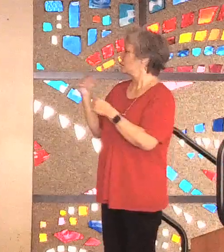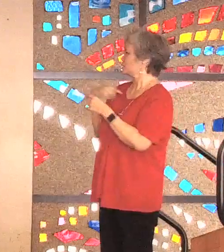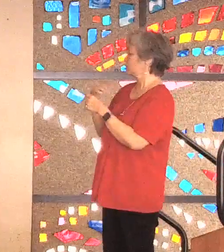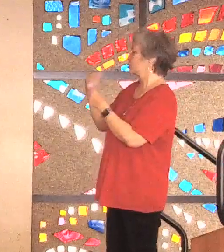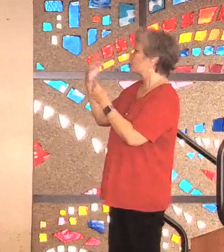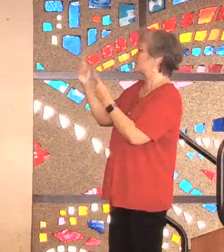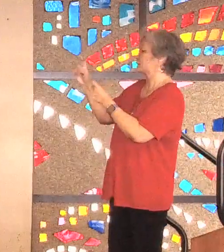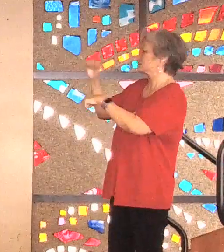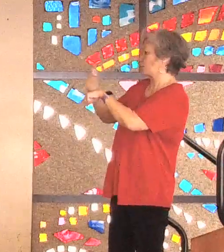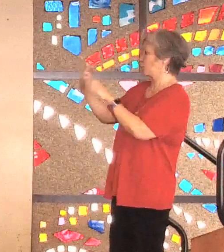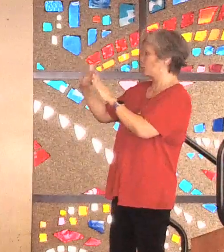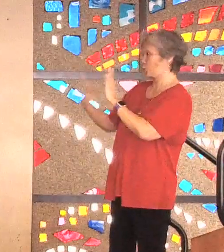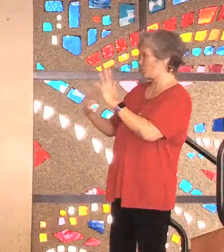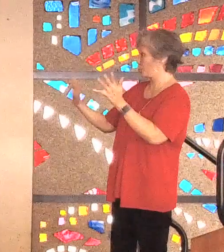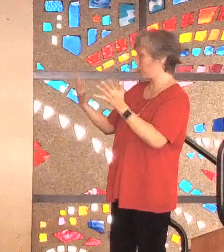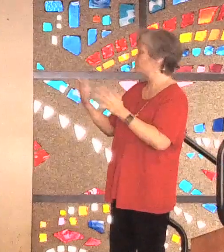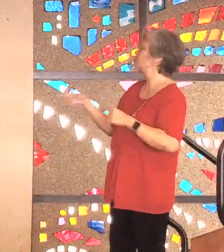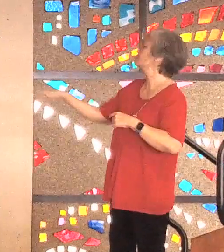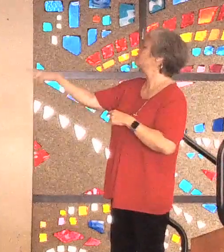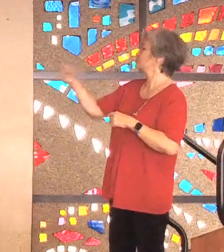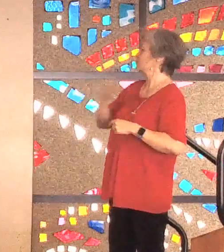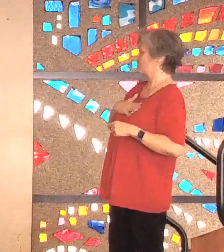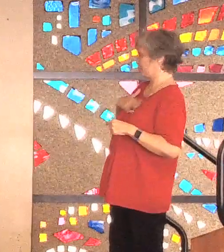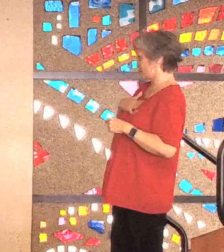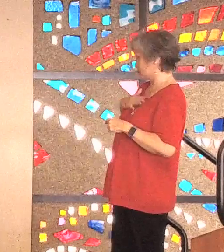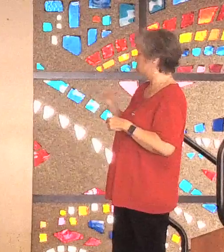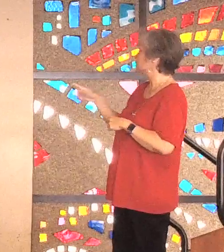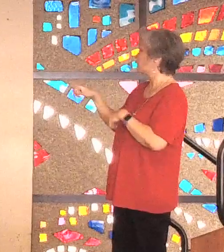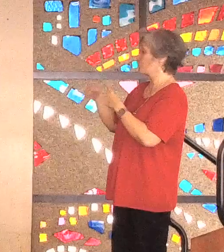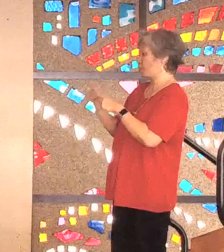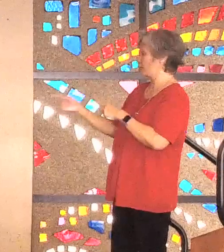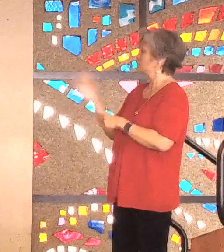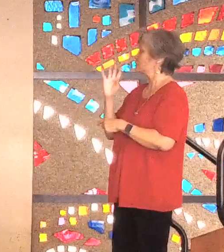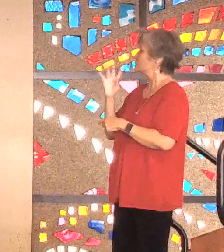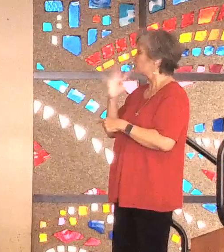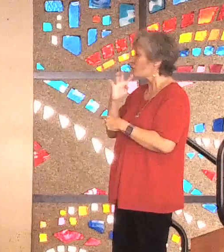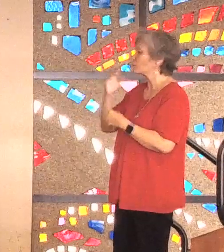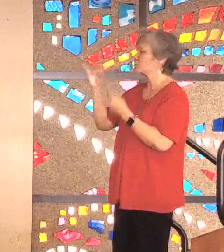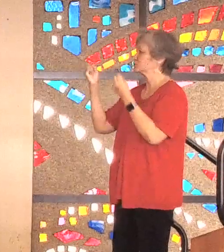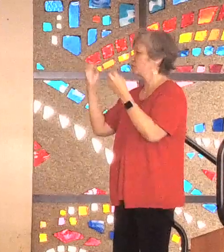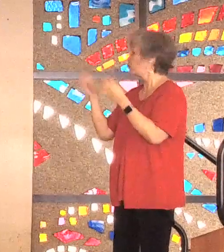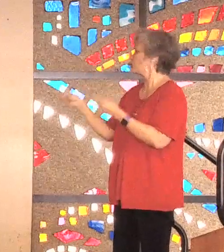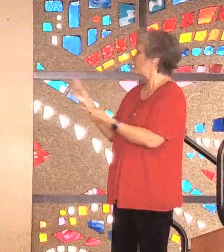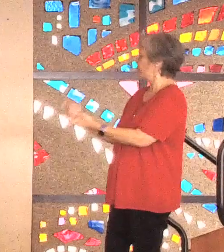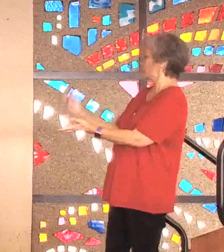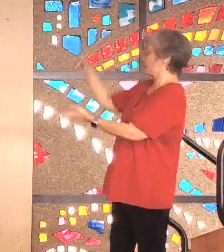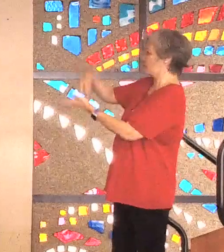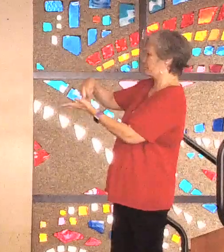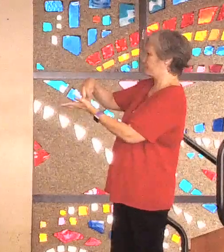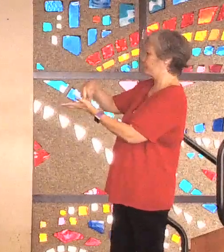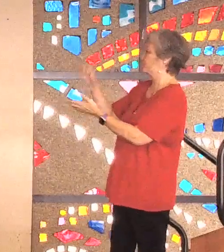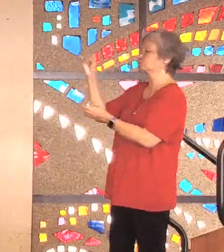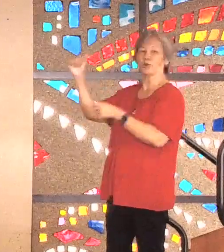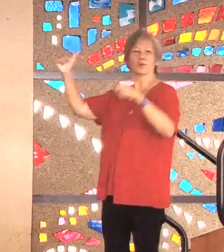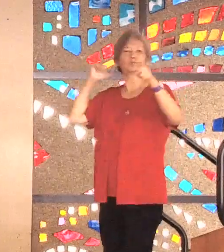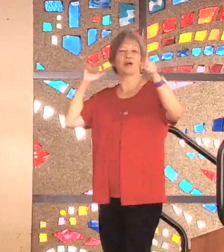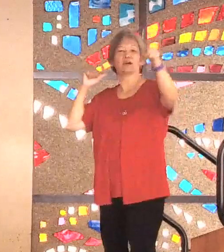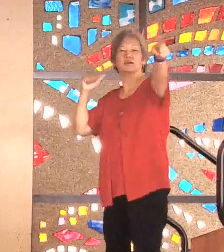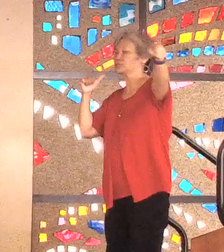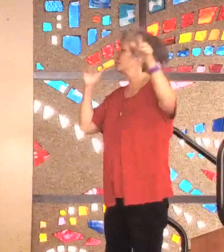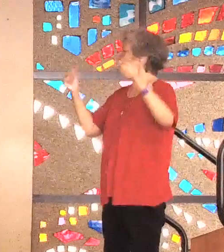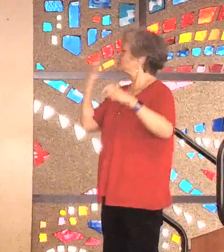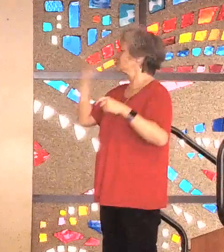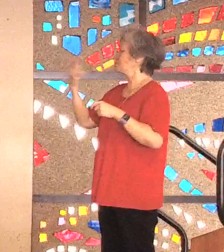First of all, I would like to set up some rules. I would like you to, if your name or you're going to speak or sign, I'd like you to